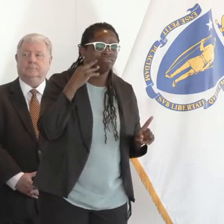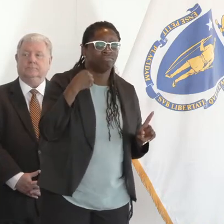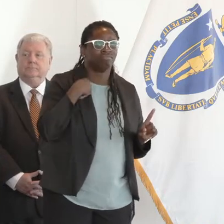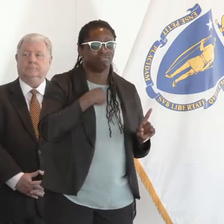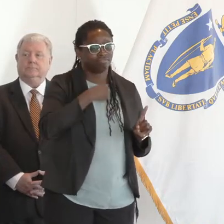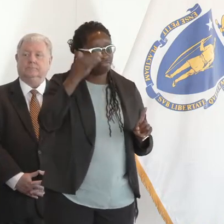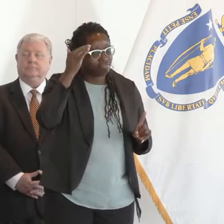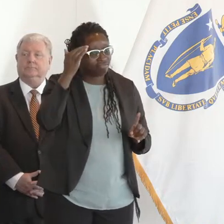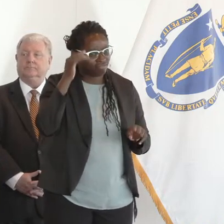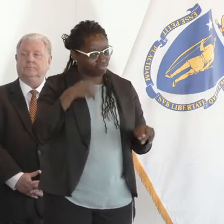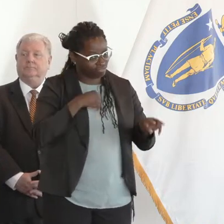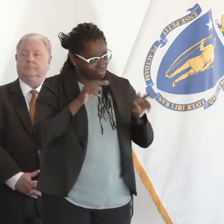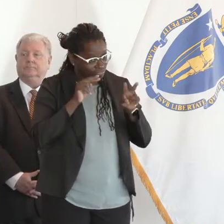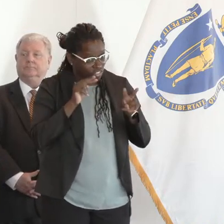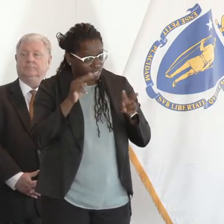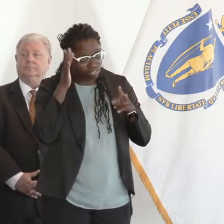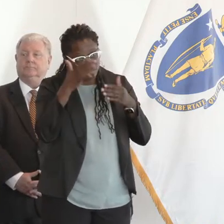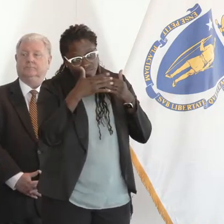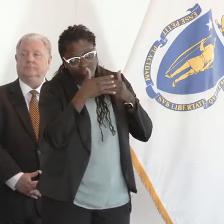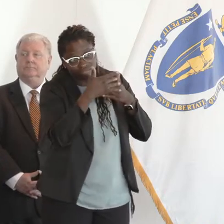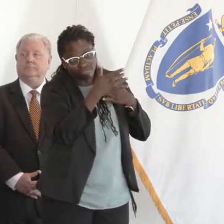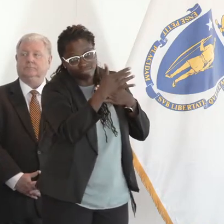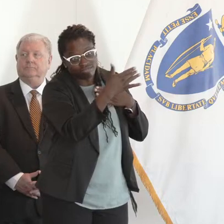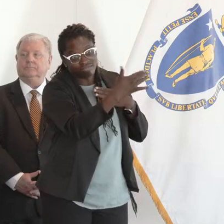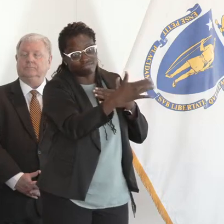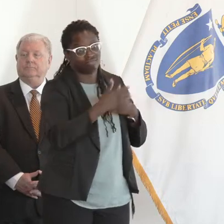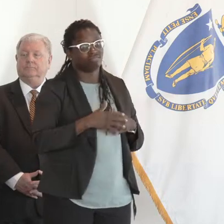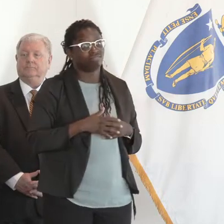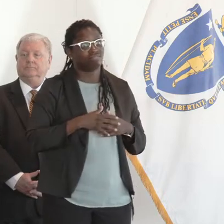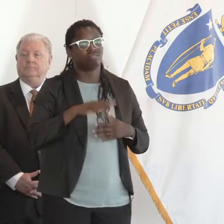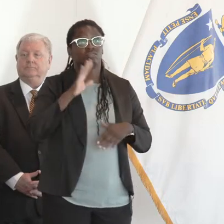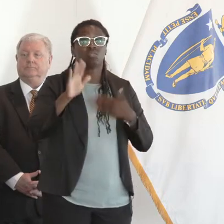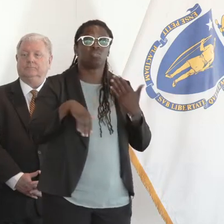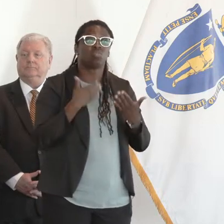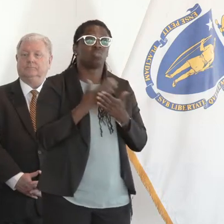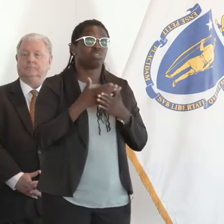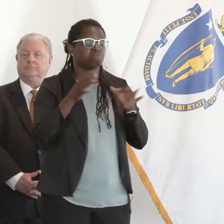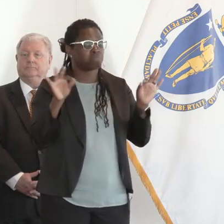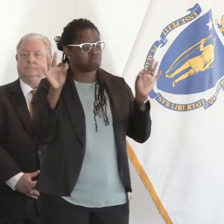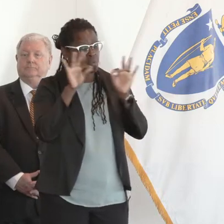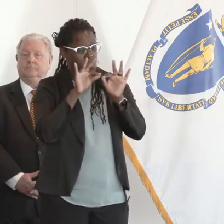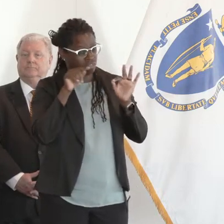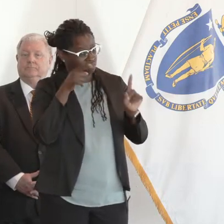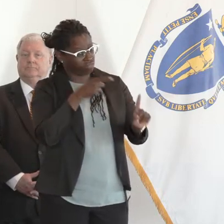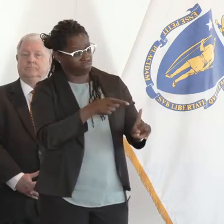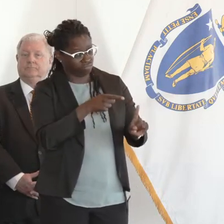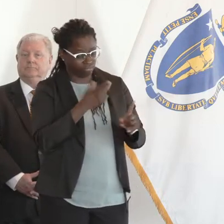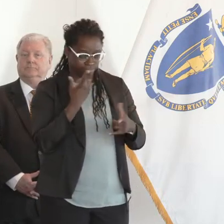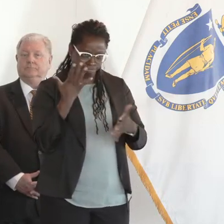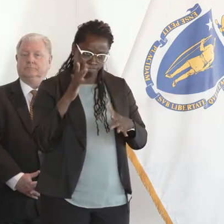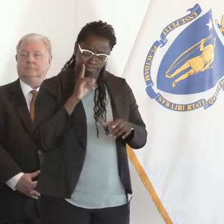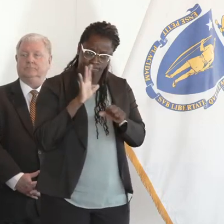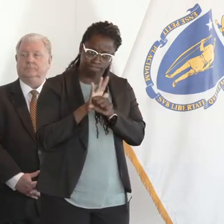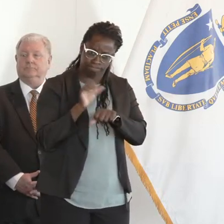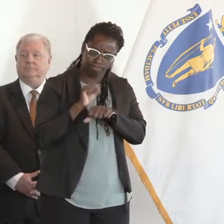in front of us, it's all the more important to call that out and to affirm that, and that's why we're here today. Last week,